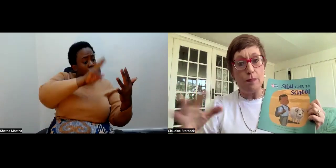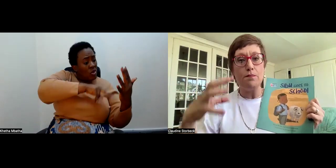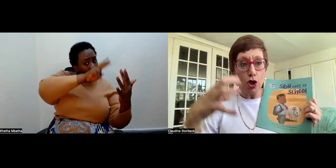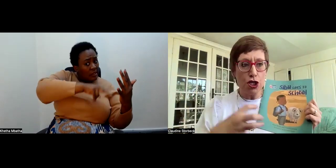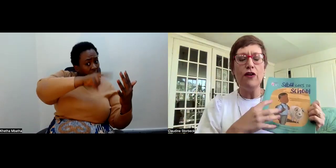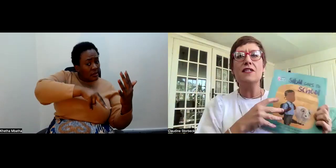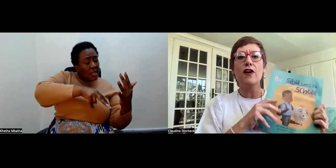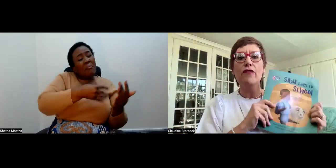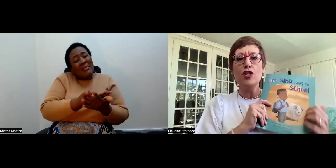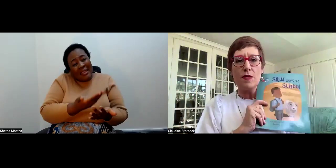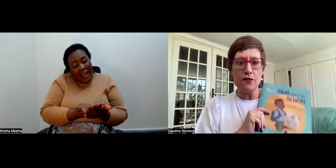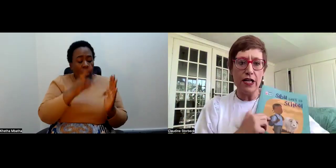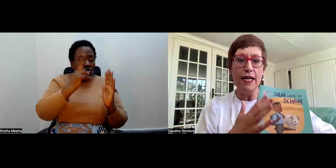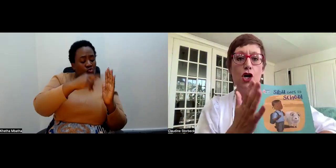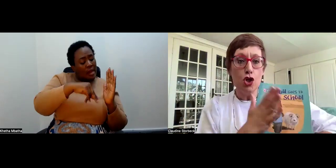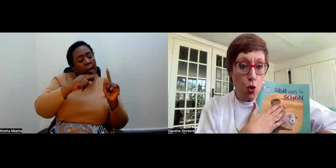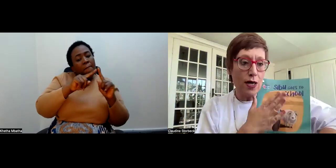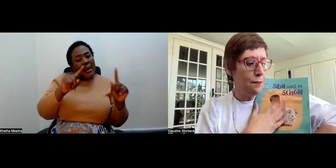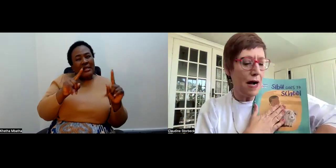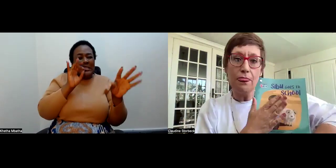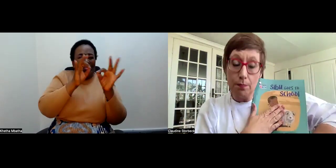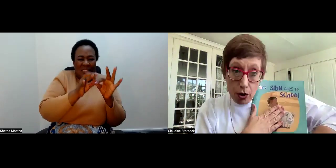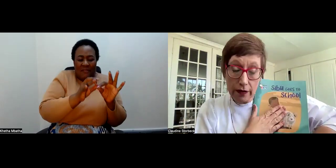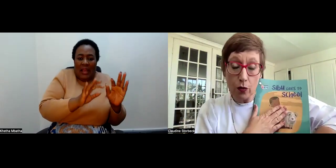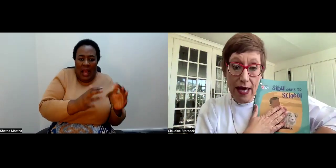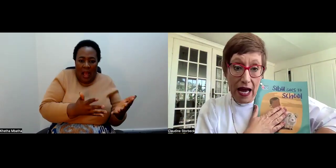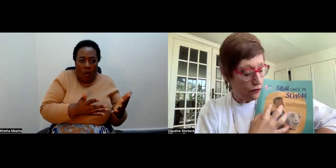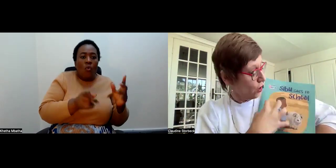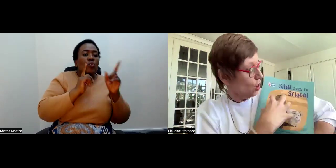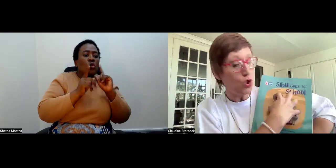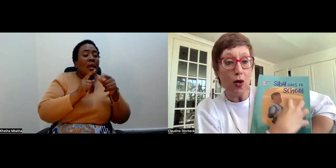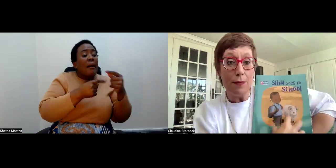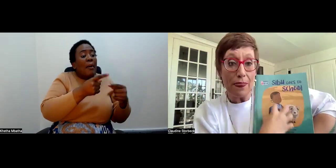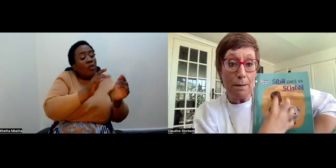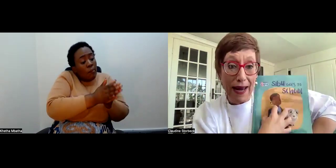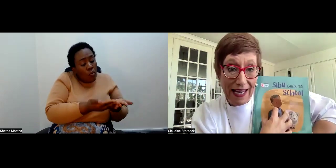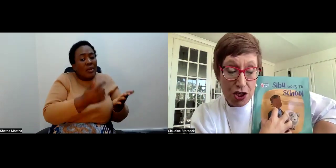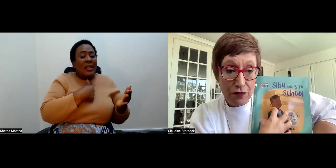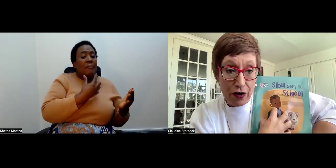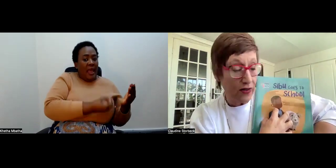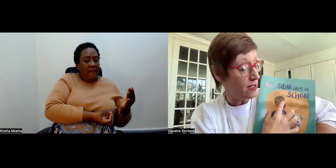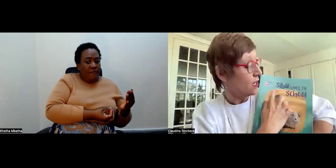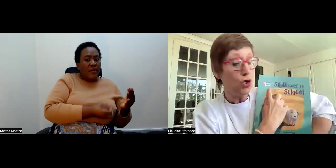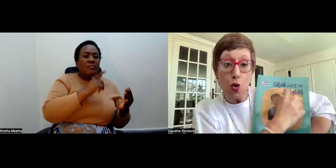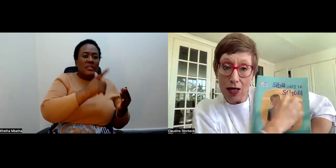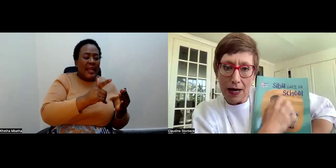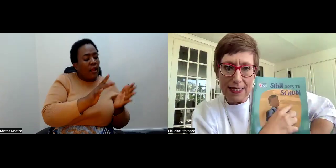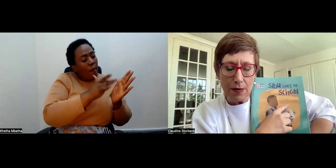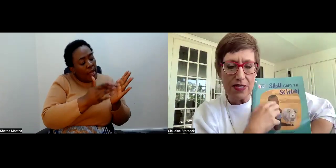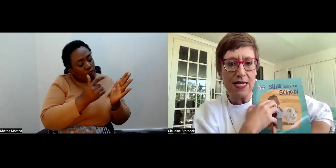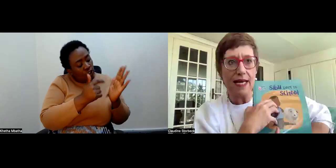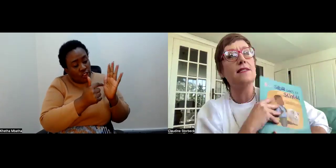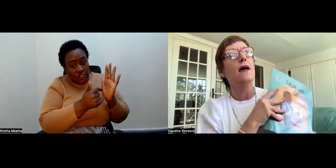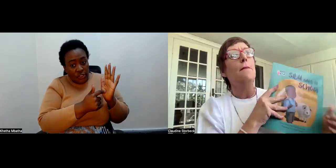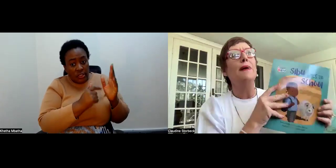the story, but book sharing is very, very specifically talking about the book that we have, talking about the page in front of us, talking about